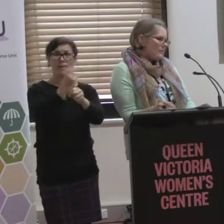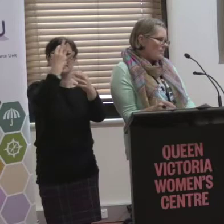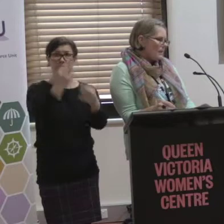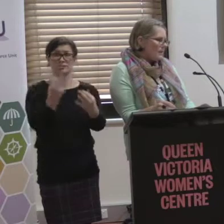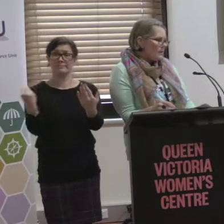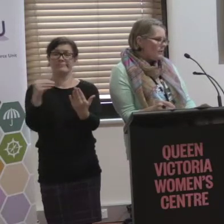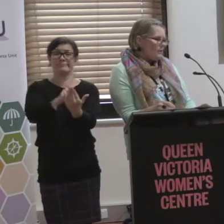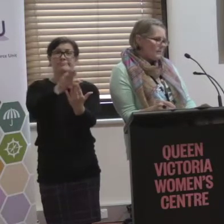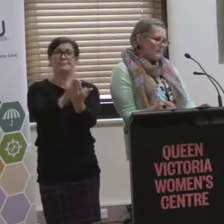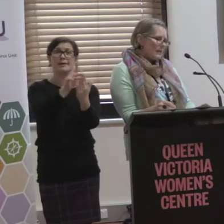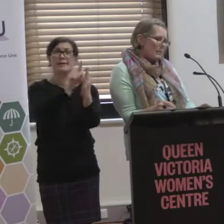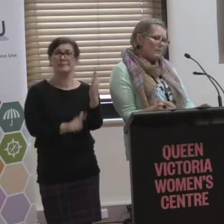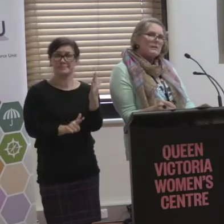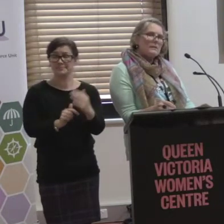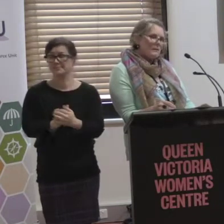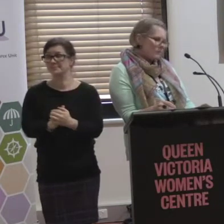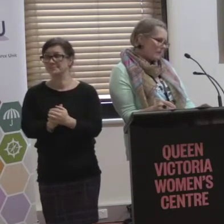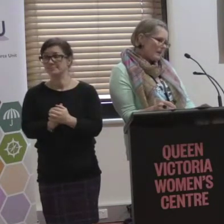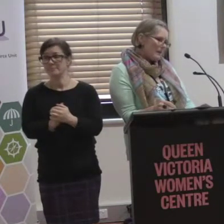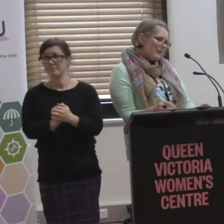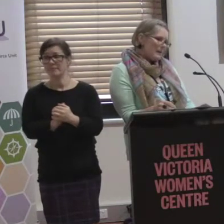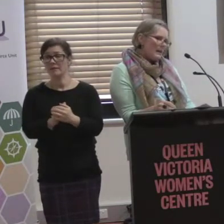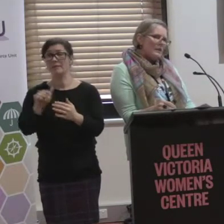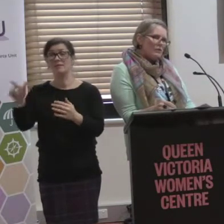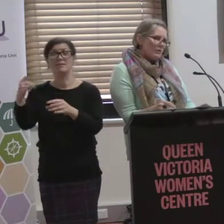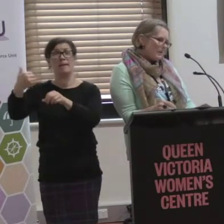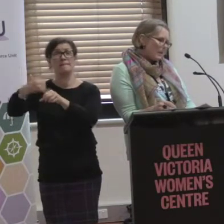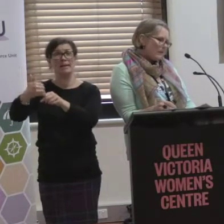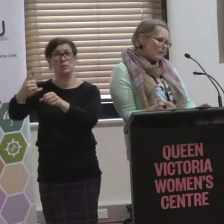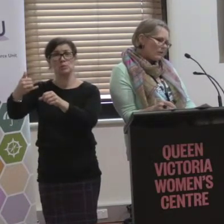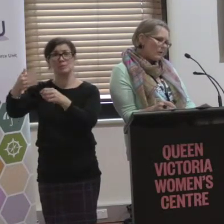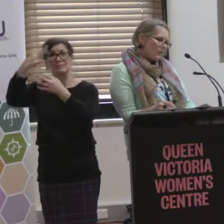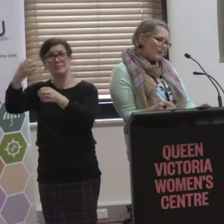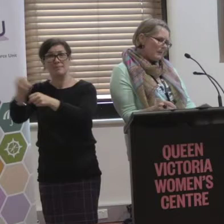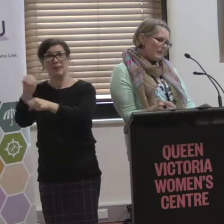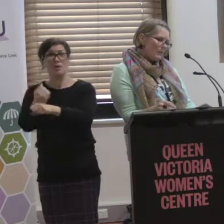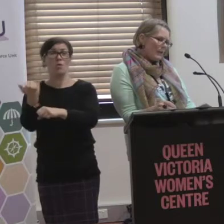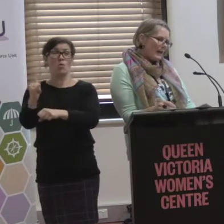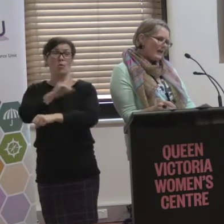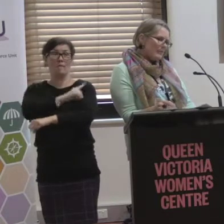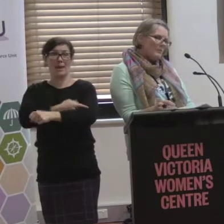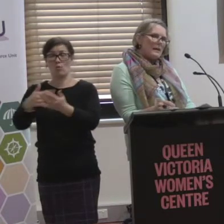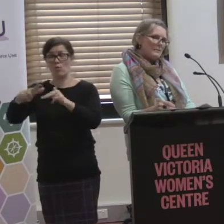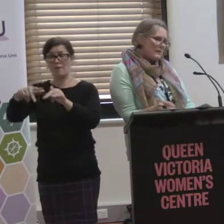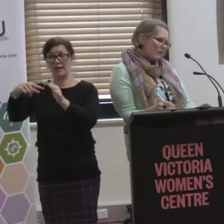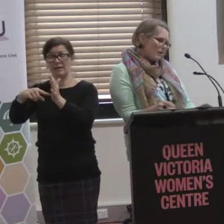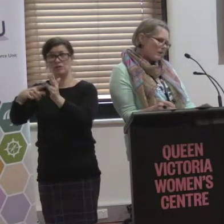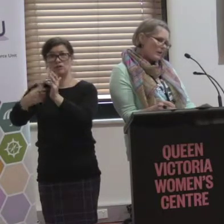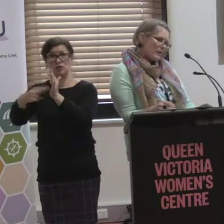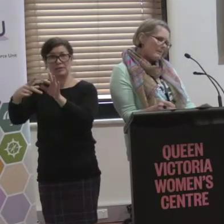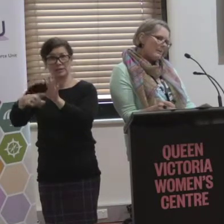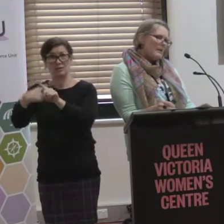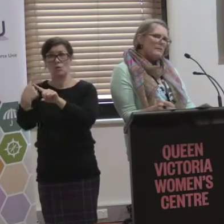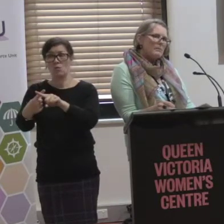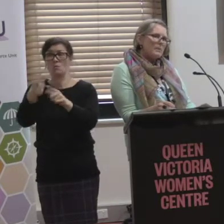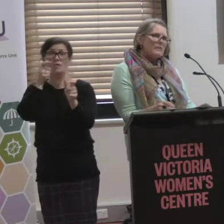substitute decision-making includes the medical treatment decision-maker, an enduring power of attorney appointment or guardianship and administration